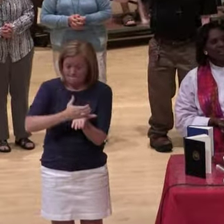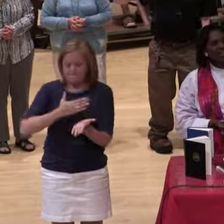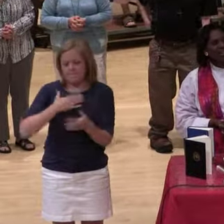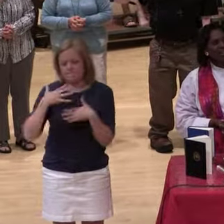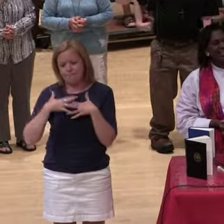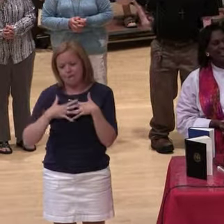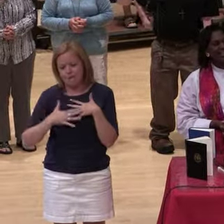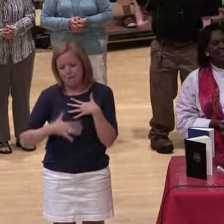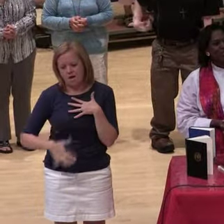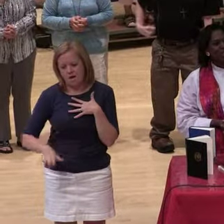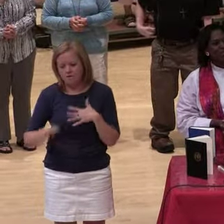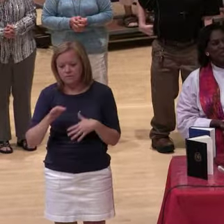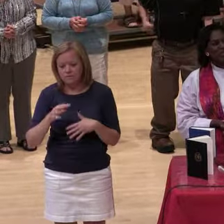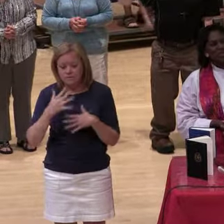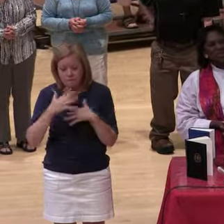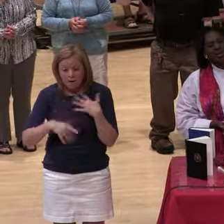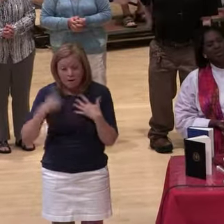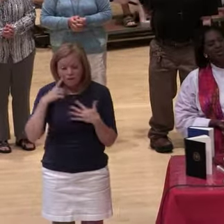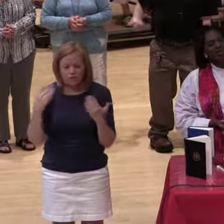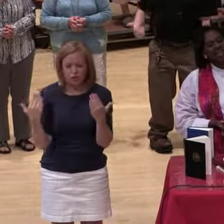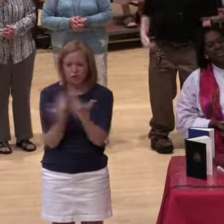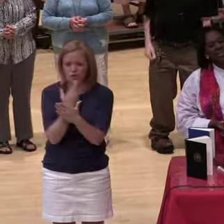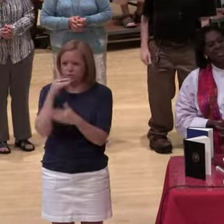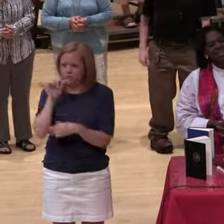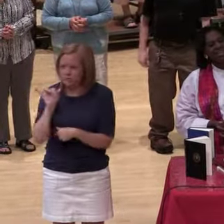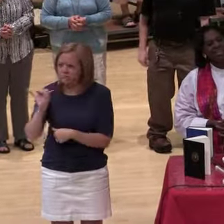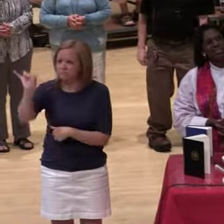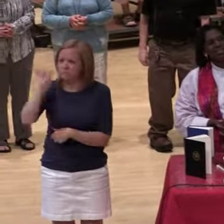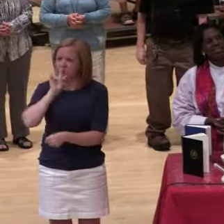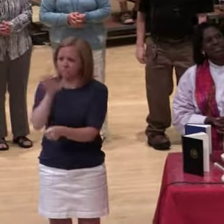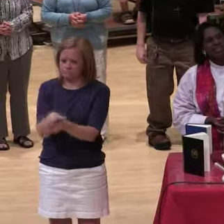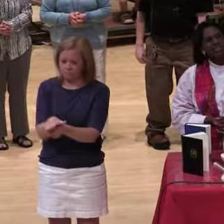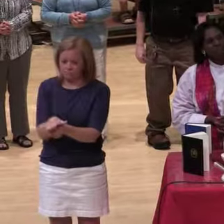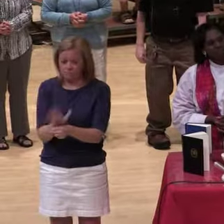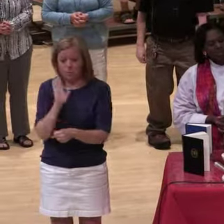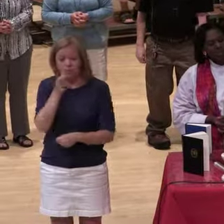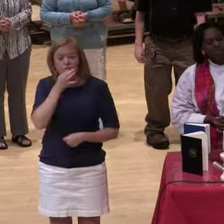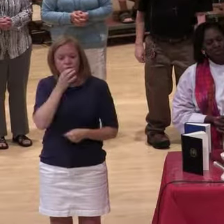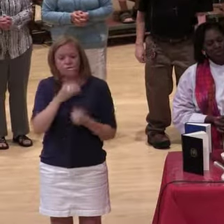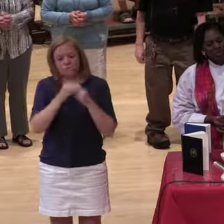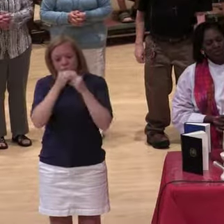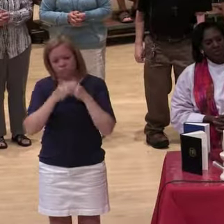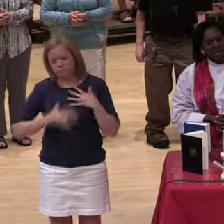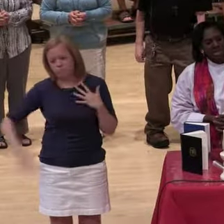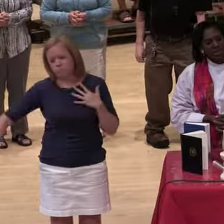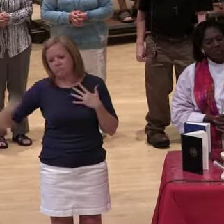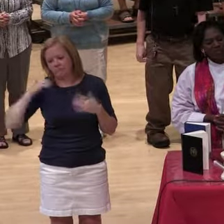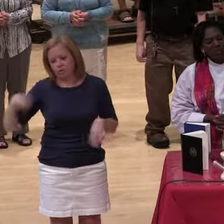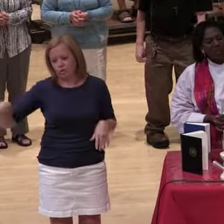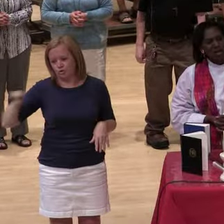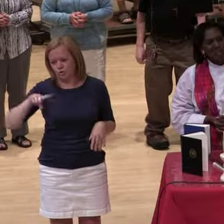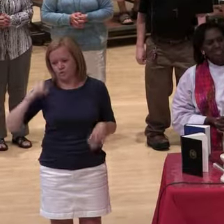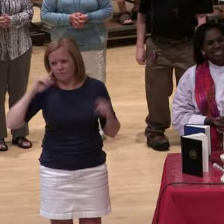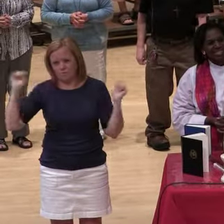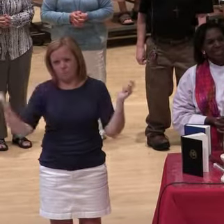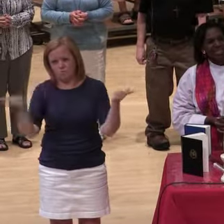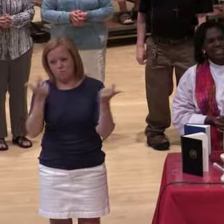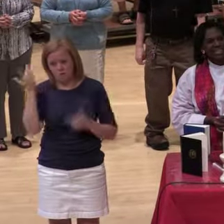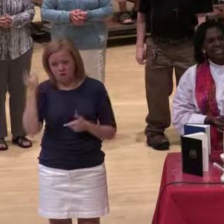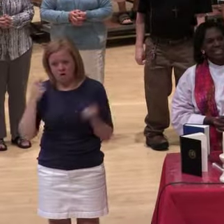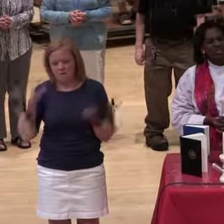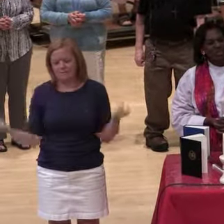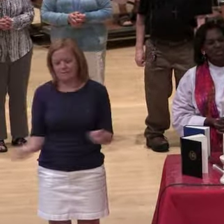my blood, the blood of the new and everlasting covenant. It will be shed for you and for all,